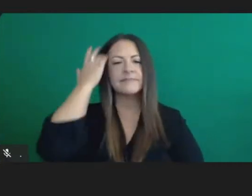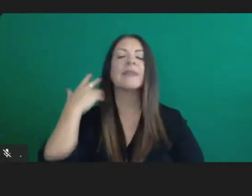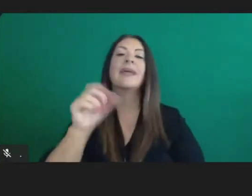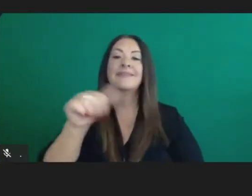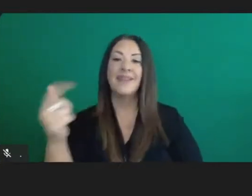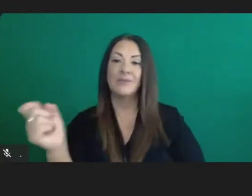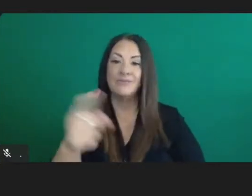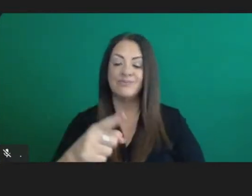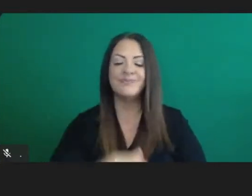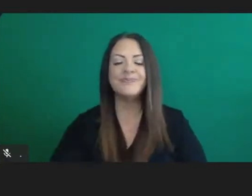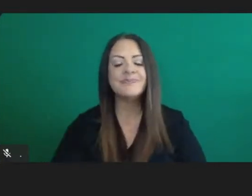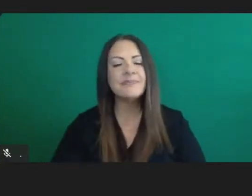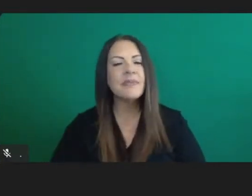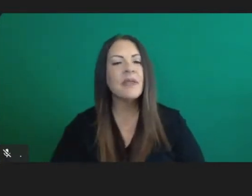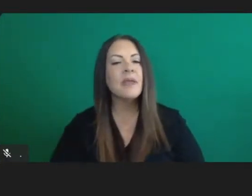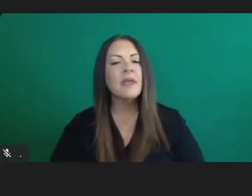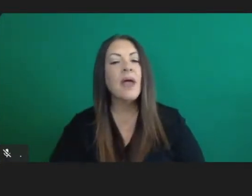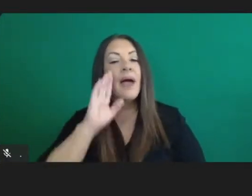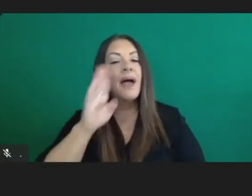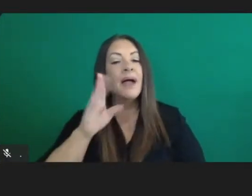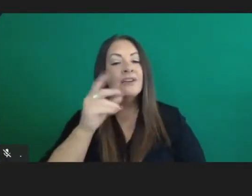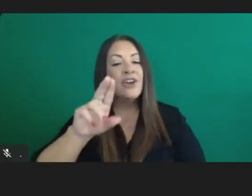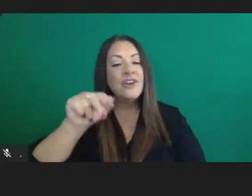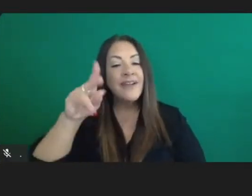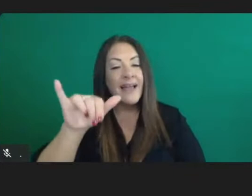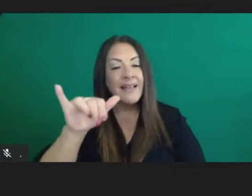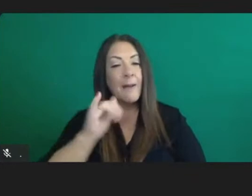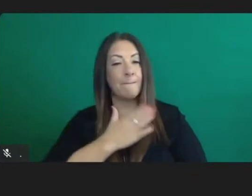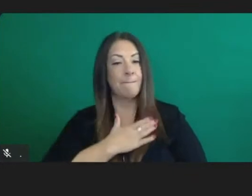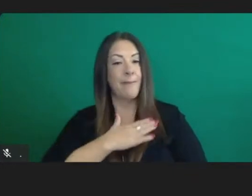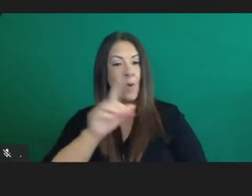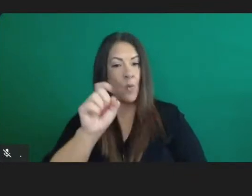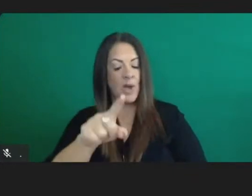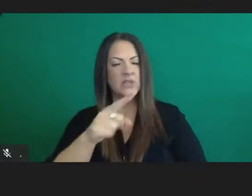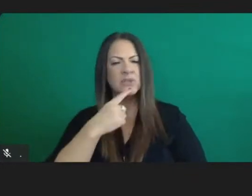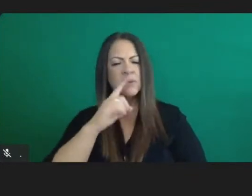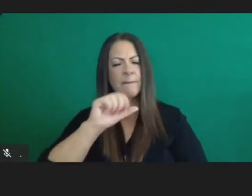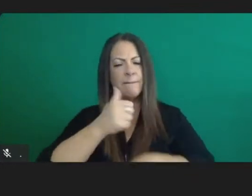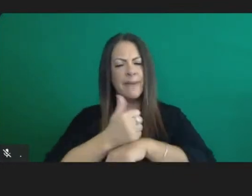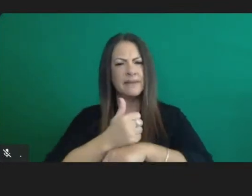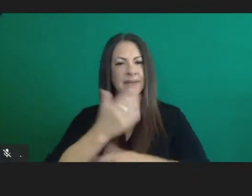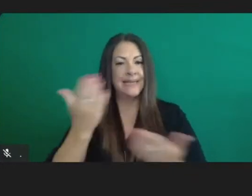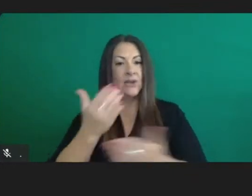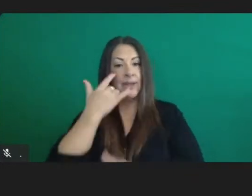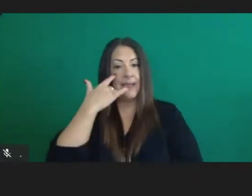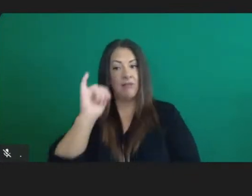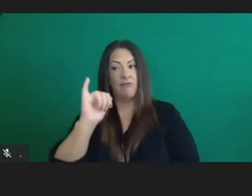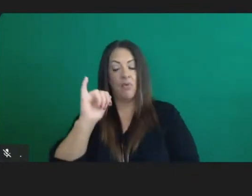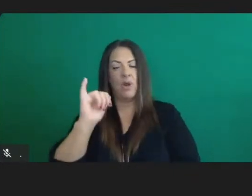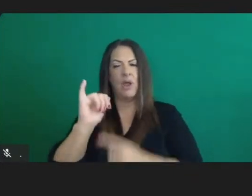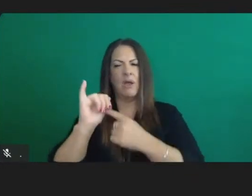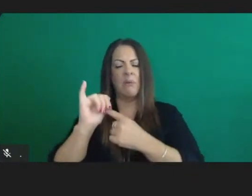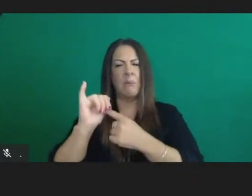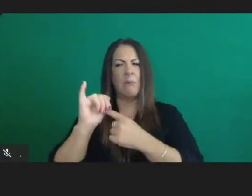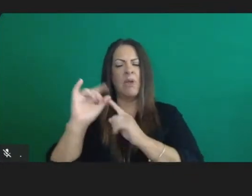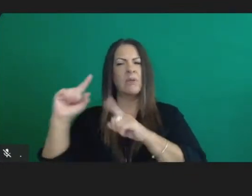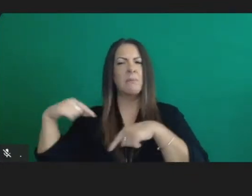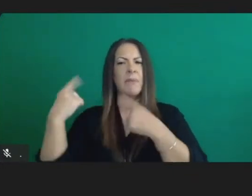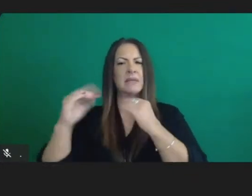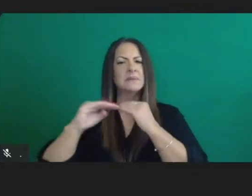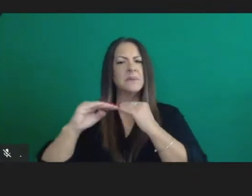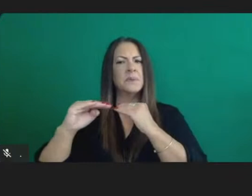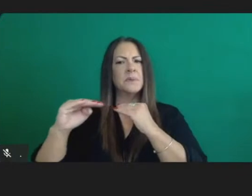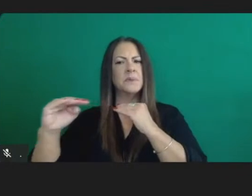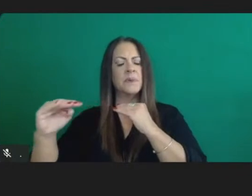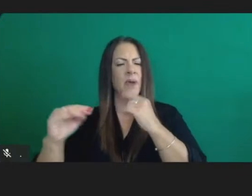Hi, Dr. Ghaly. My question is based on the fact that California has been stable for so many days while we're seeing